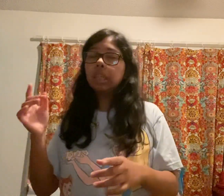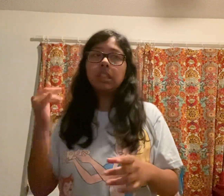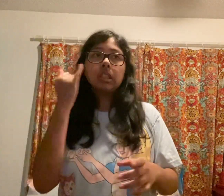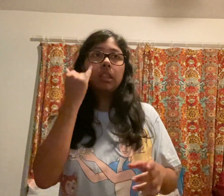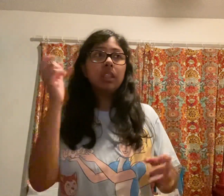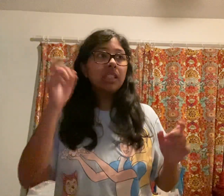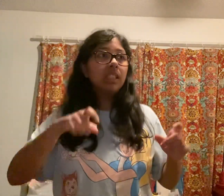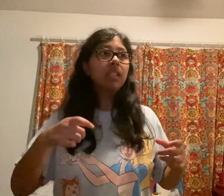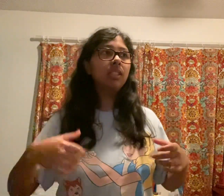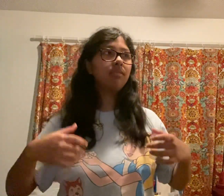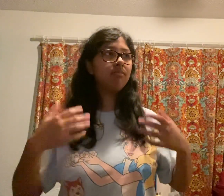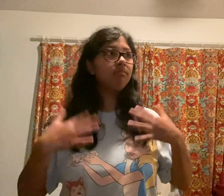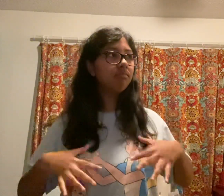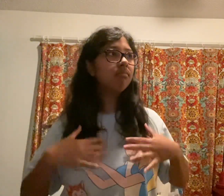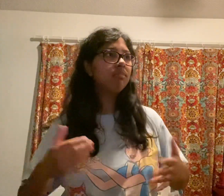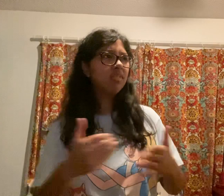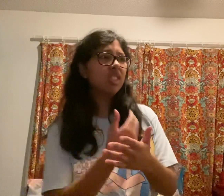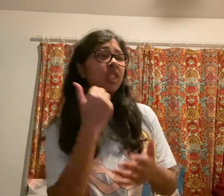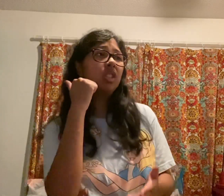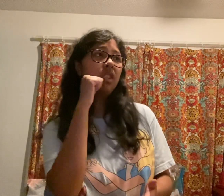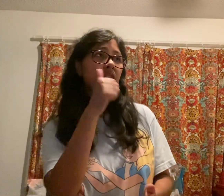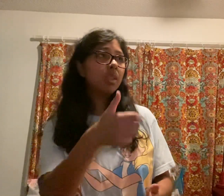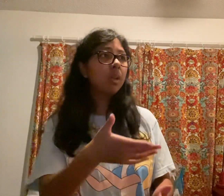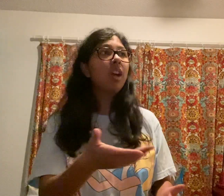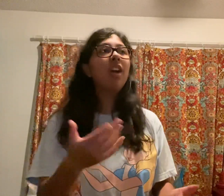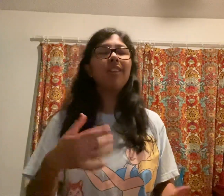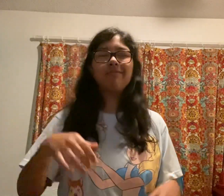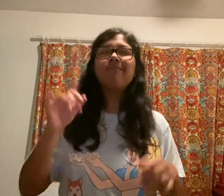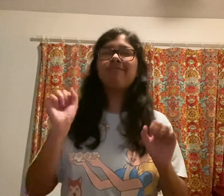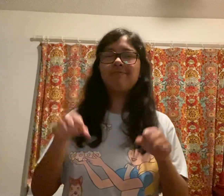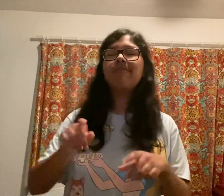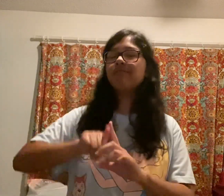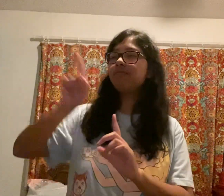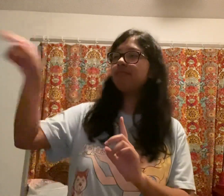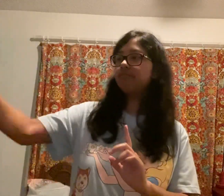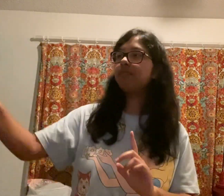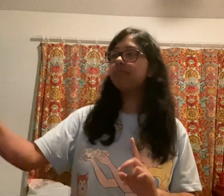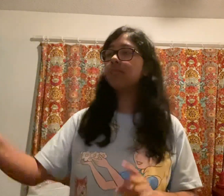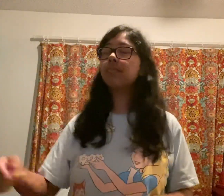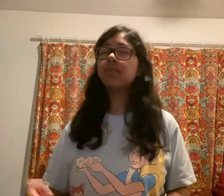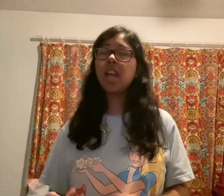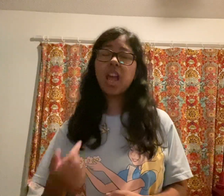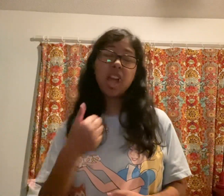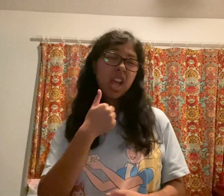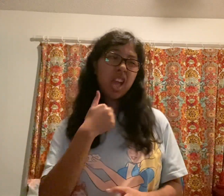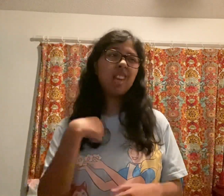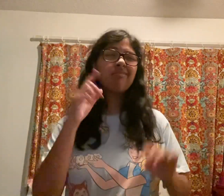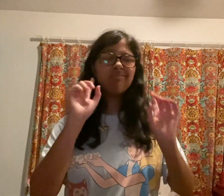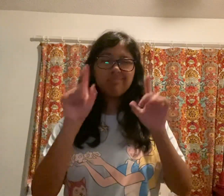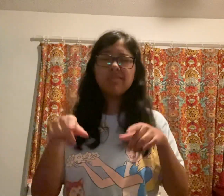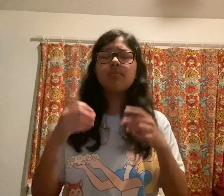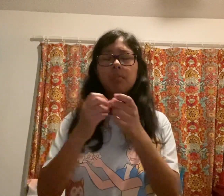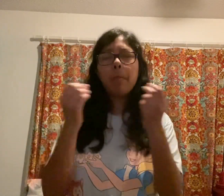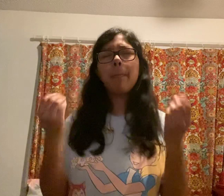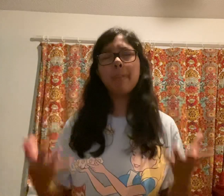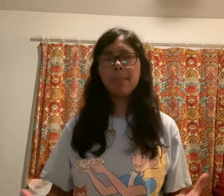all the airports I have traveled in and out of, I think the ones in Denver, Dallas, and Atlanta are the largest. When you drive into